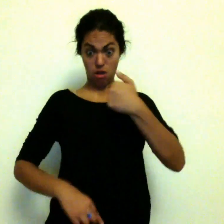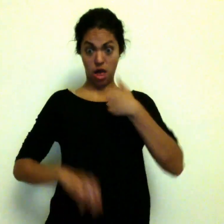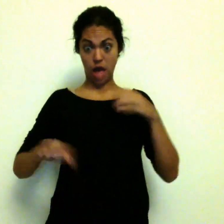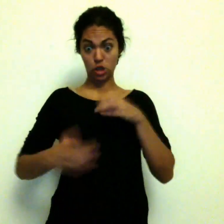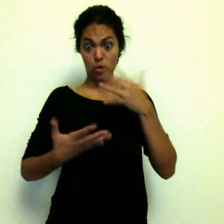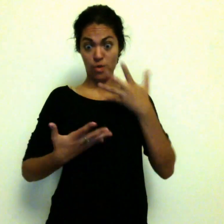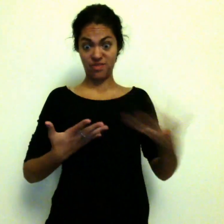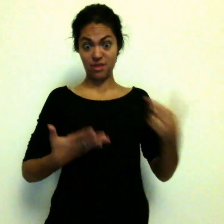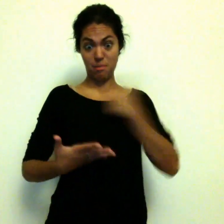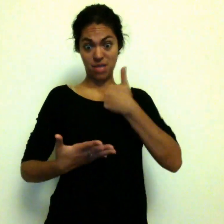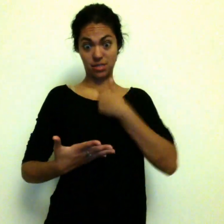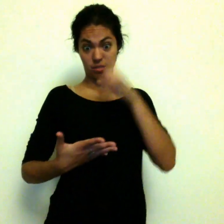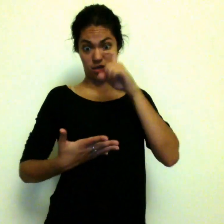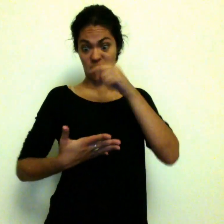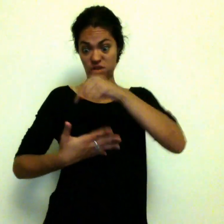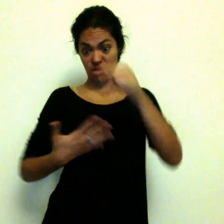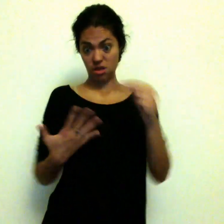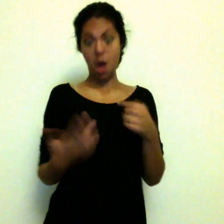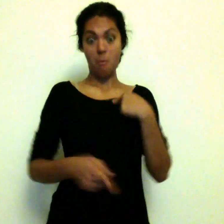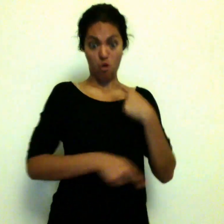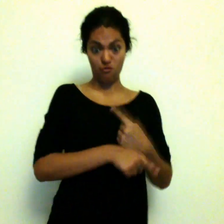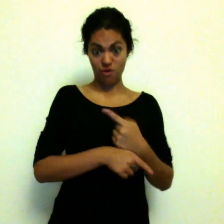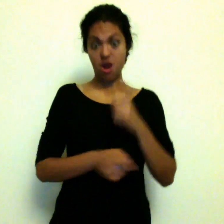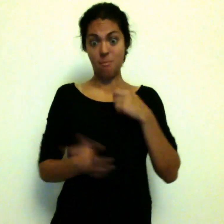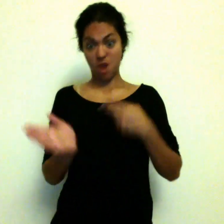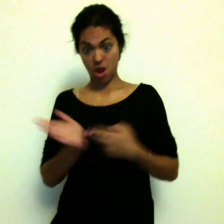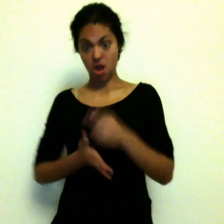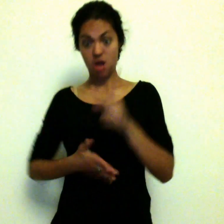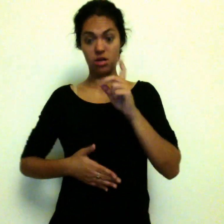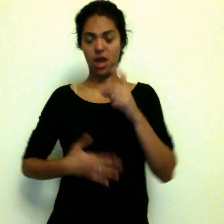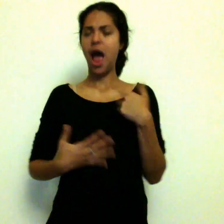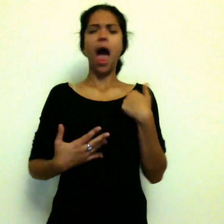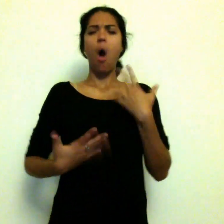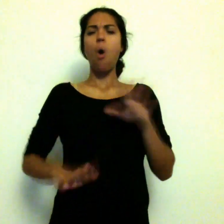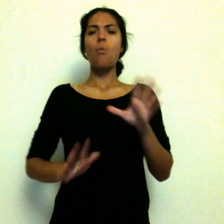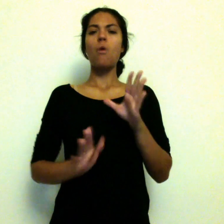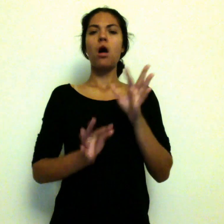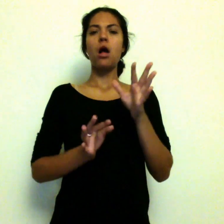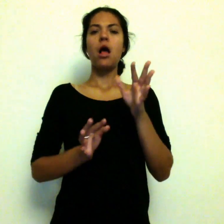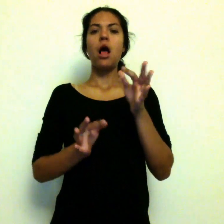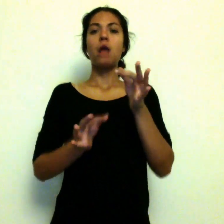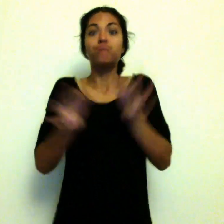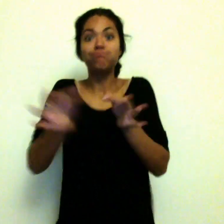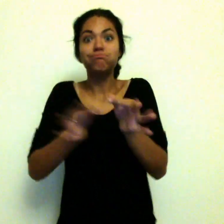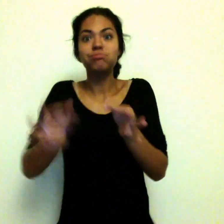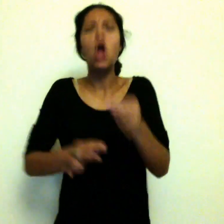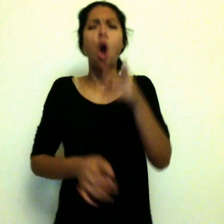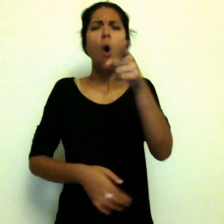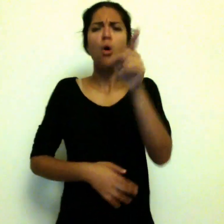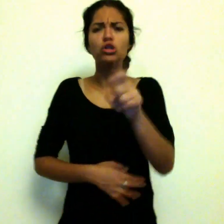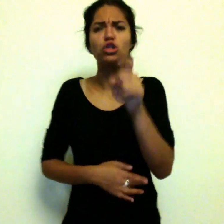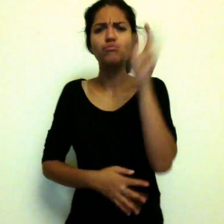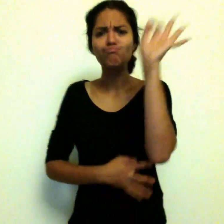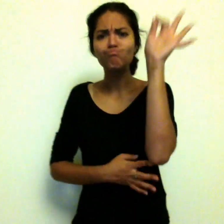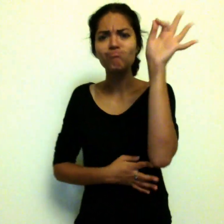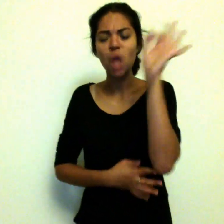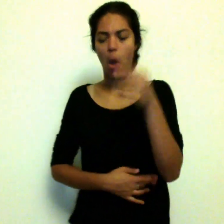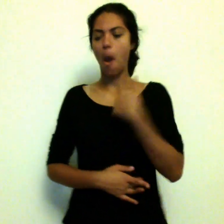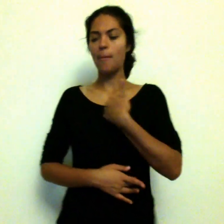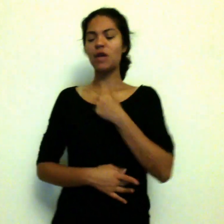make sure you are not sending clouded signals or confusing signals to them. Ladies and gentlemen, it is